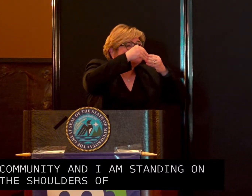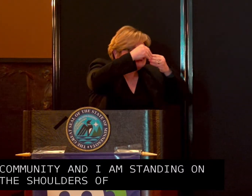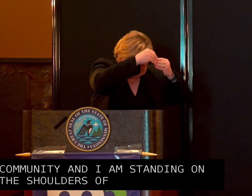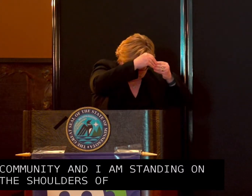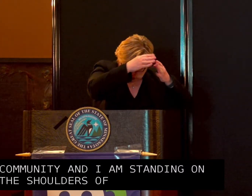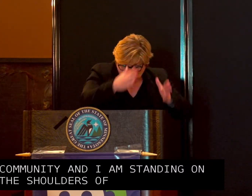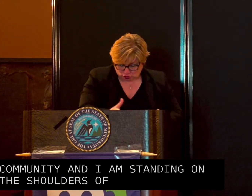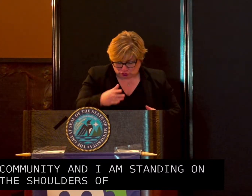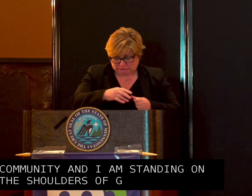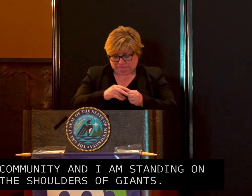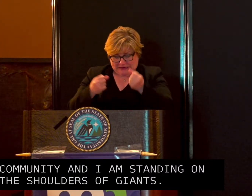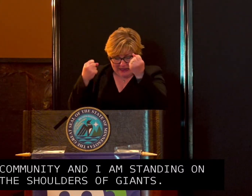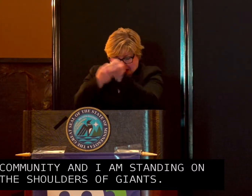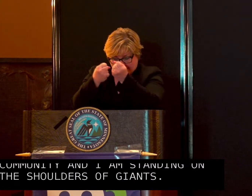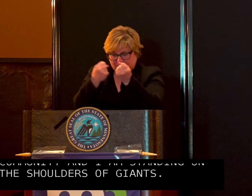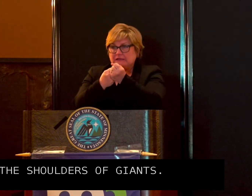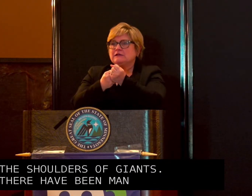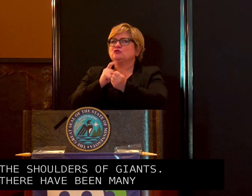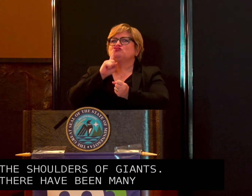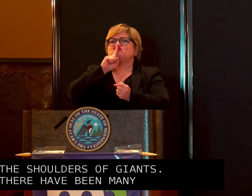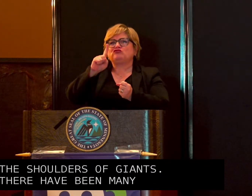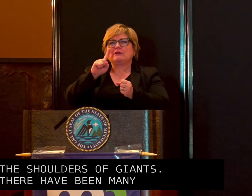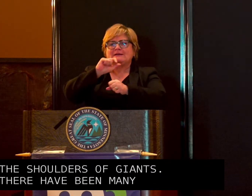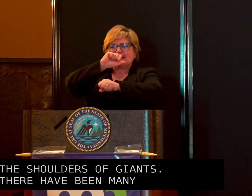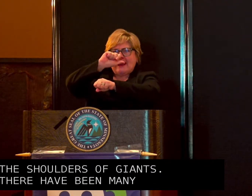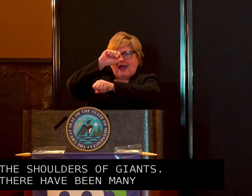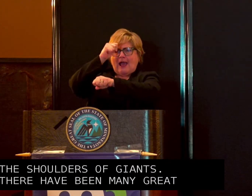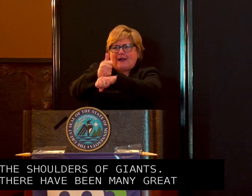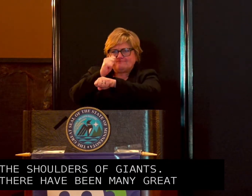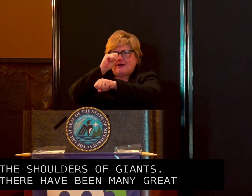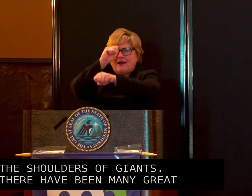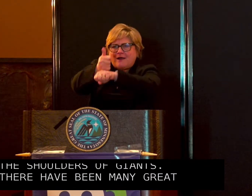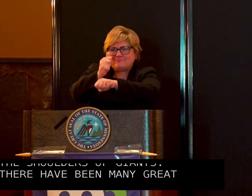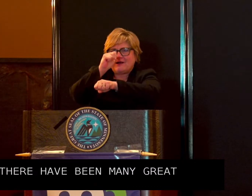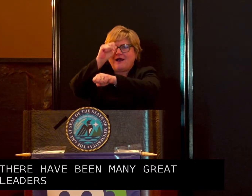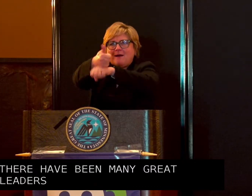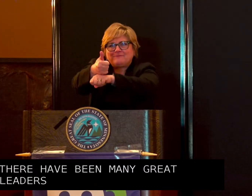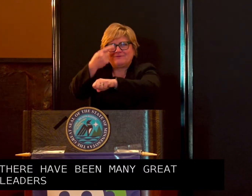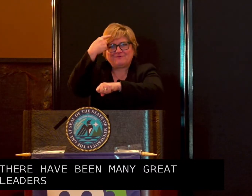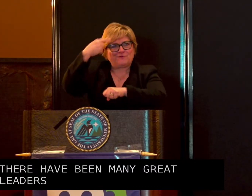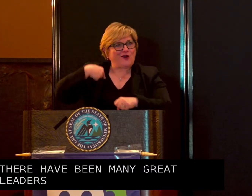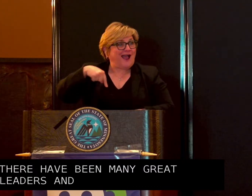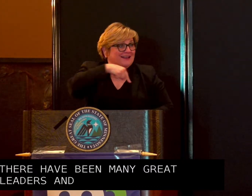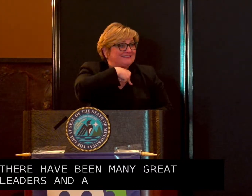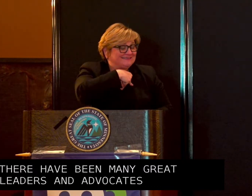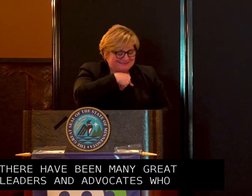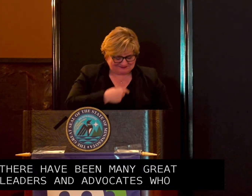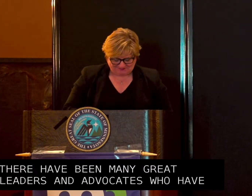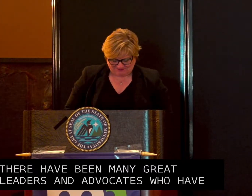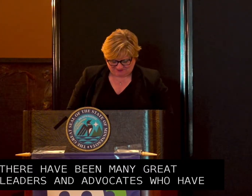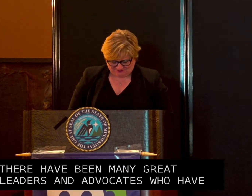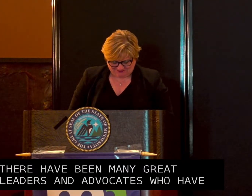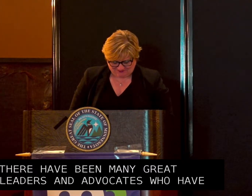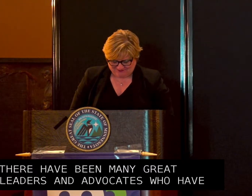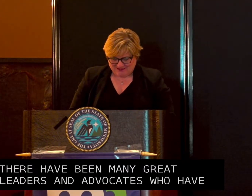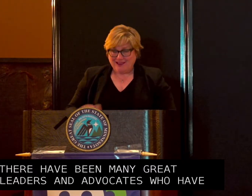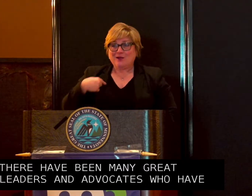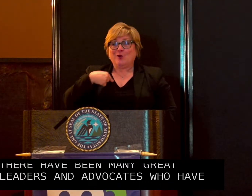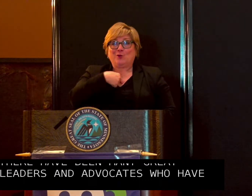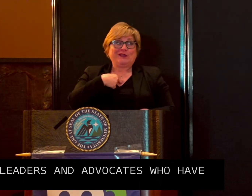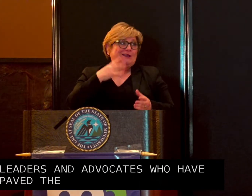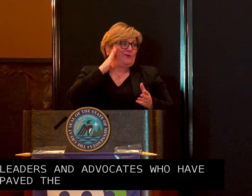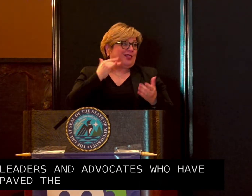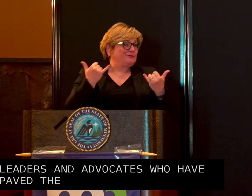There have been many great leaders and advocates who have paved the way before us.